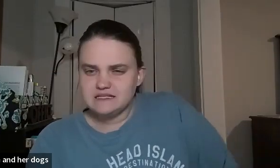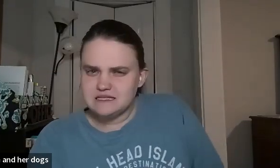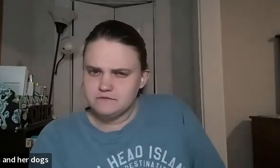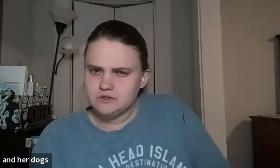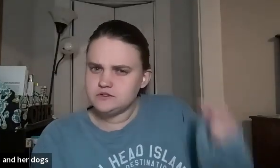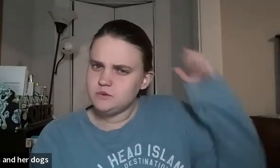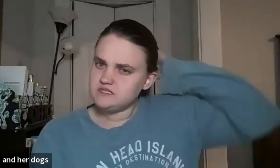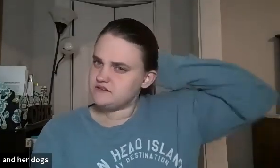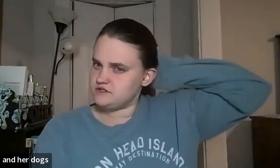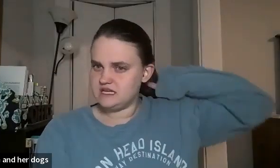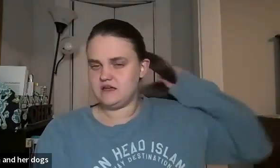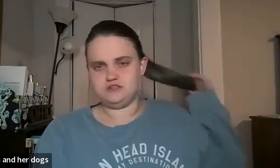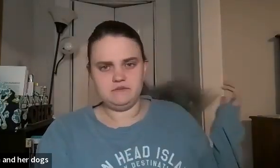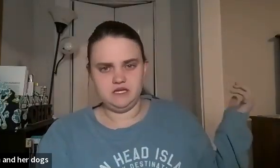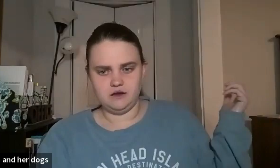it for sports. If there's any others, let me know.